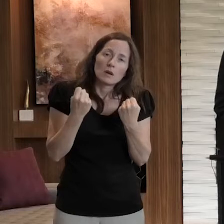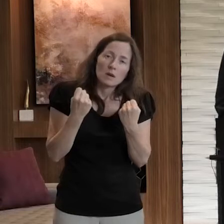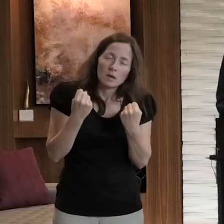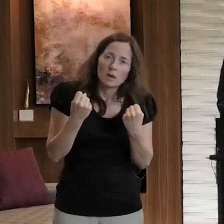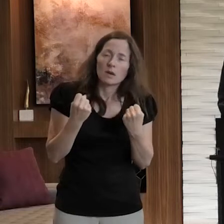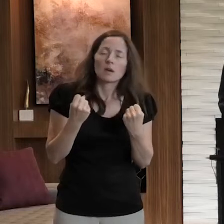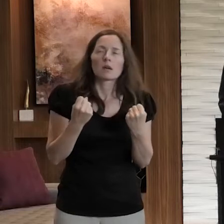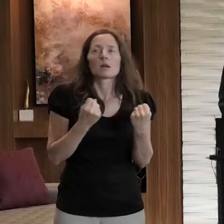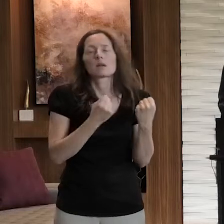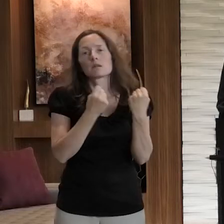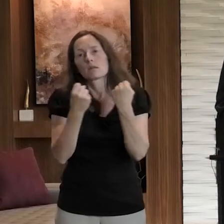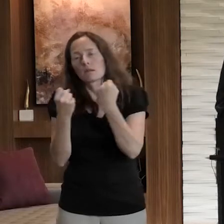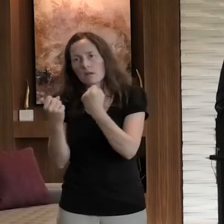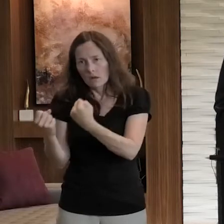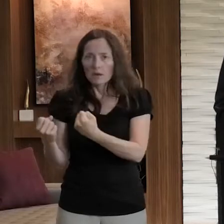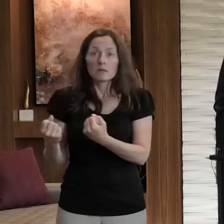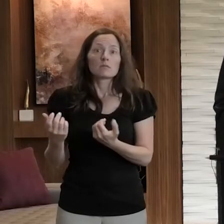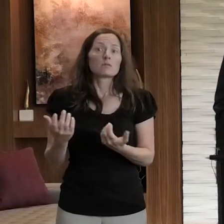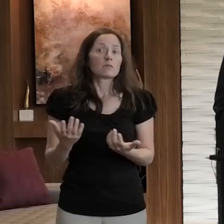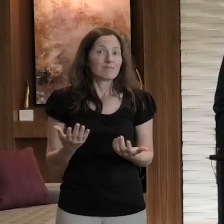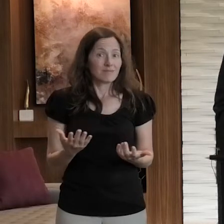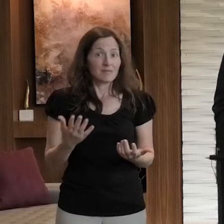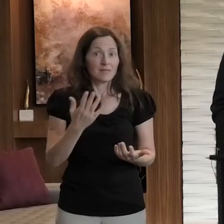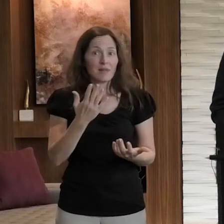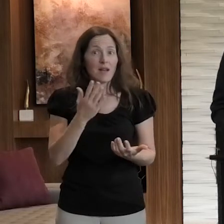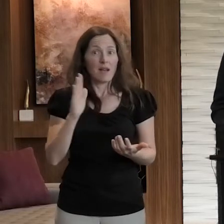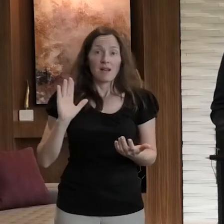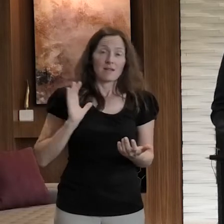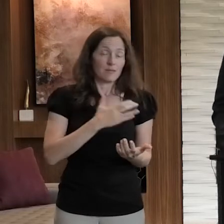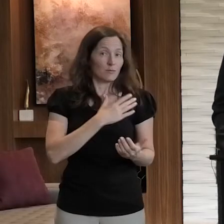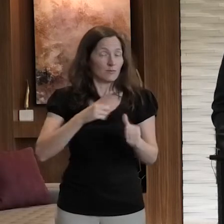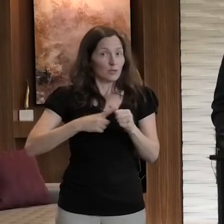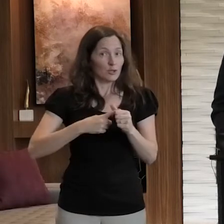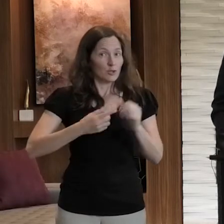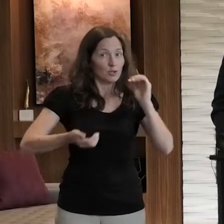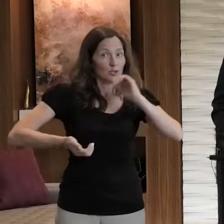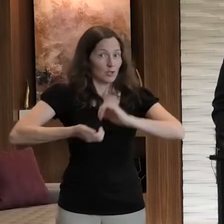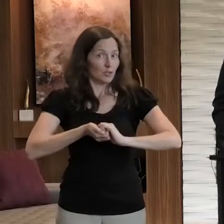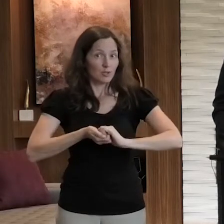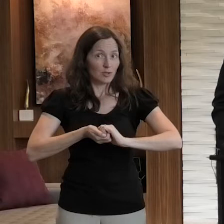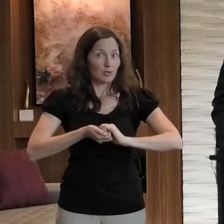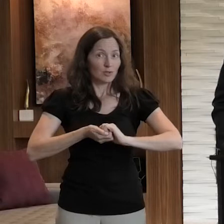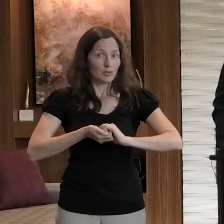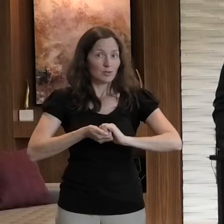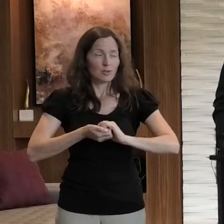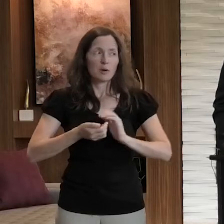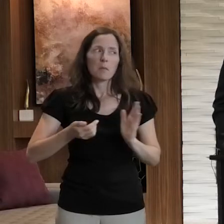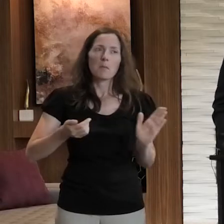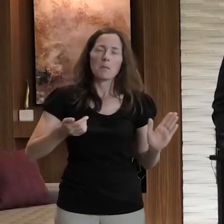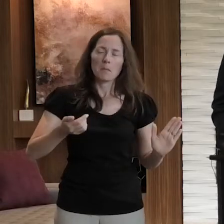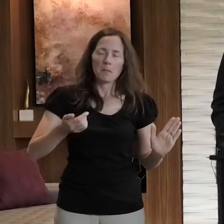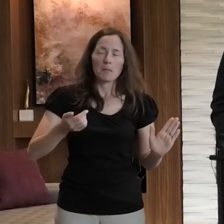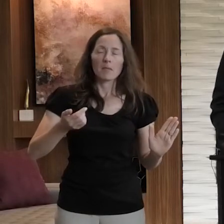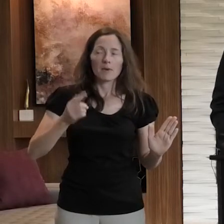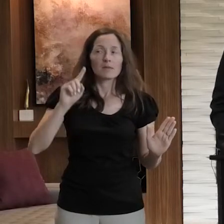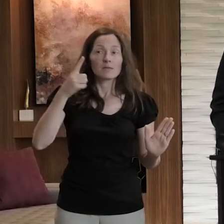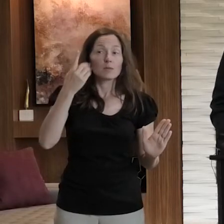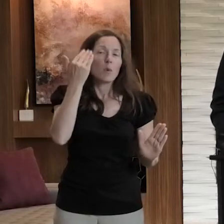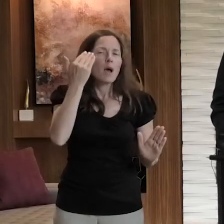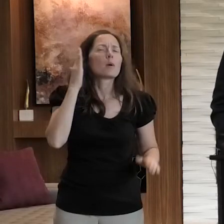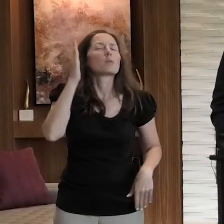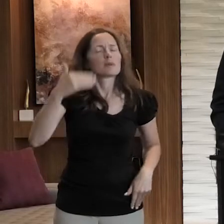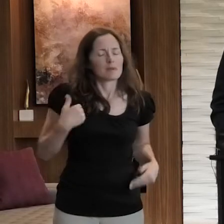the hospital as our first partner, and I say first because we're going to have